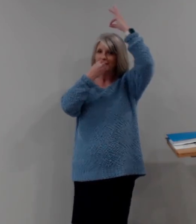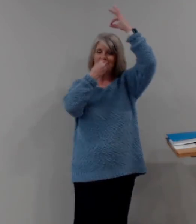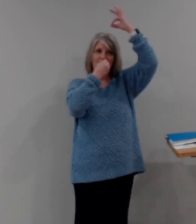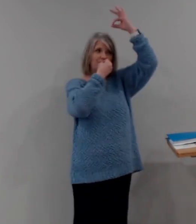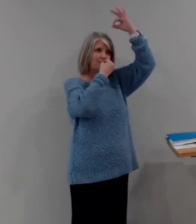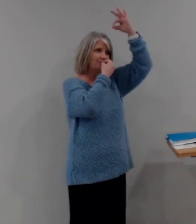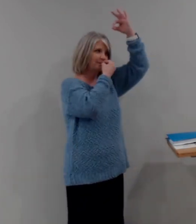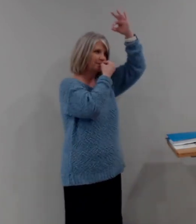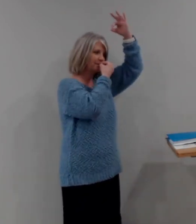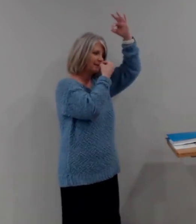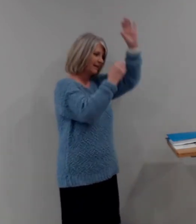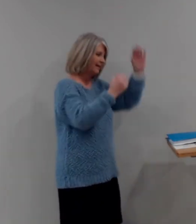Mistletoe.